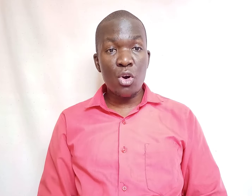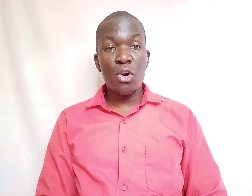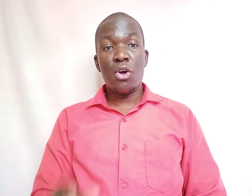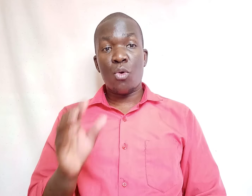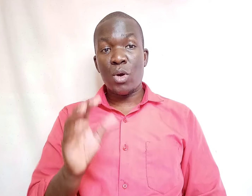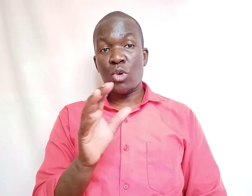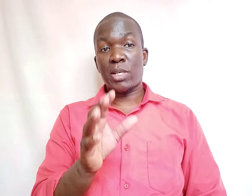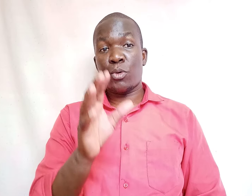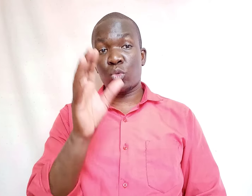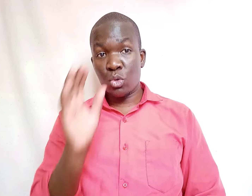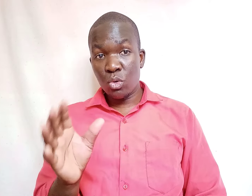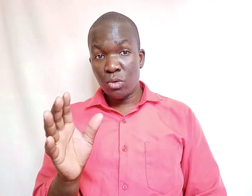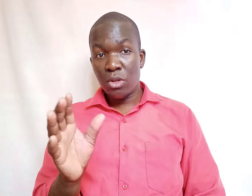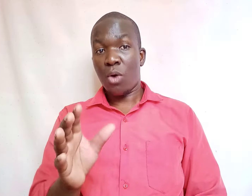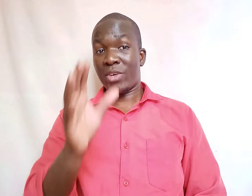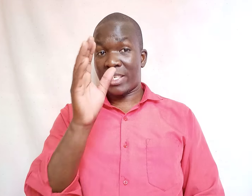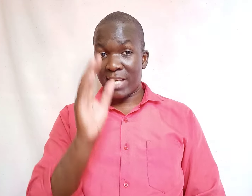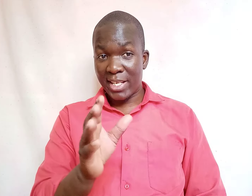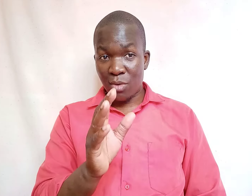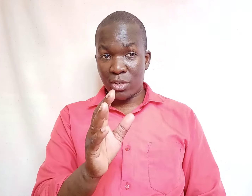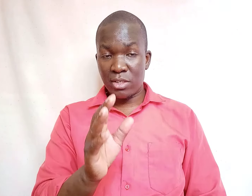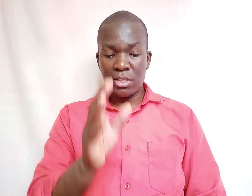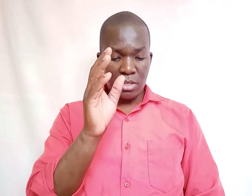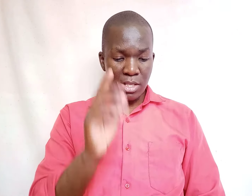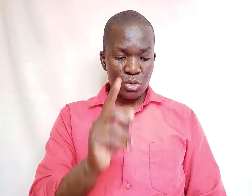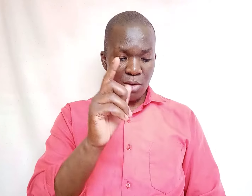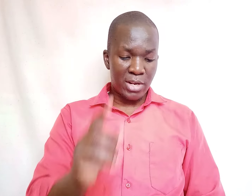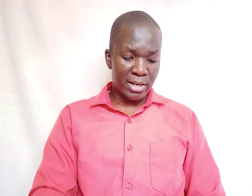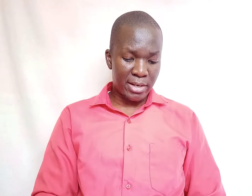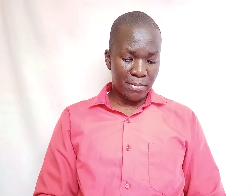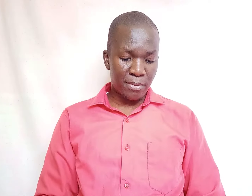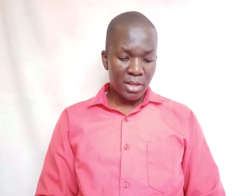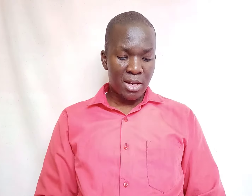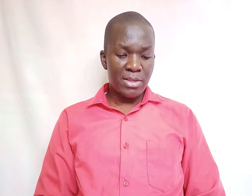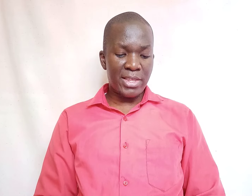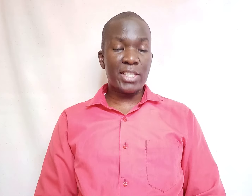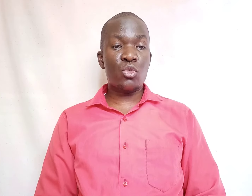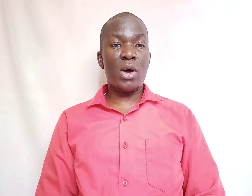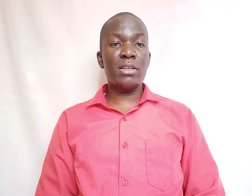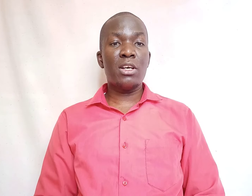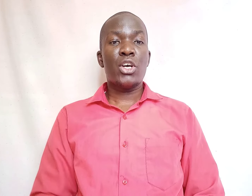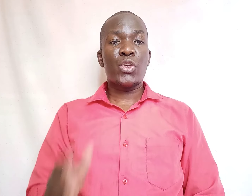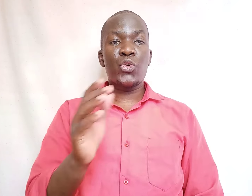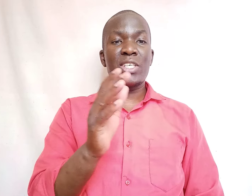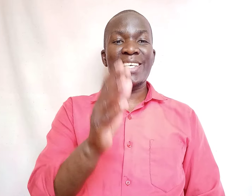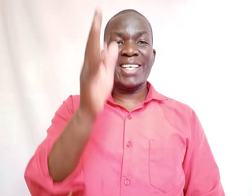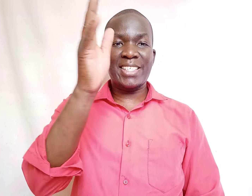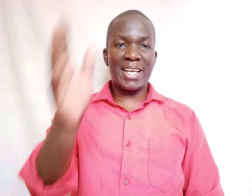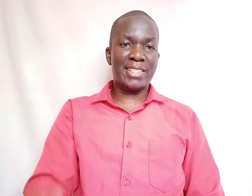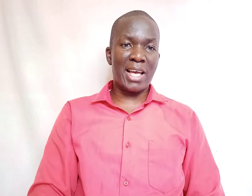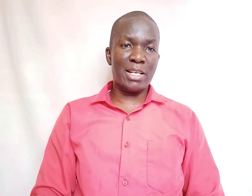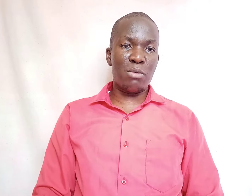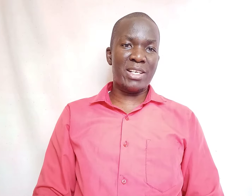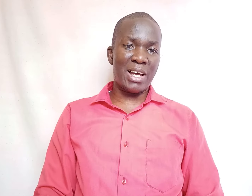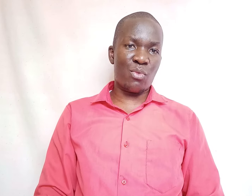know what you are supposed to do with the sign language that you have learned. The next one, using gestures and body